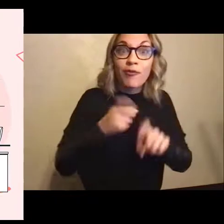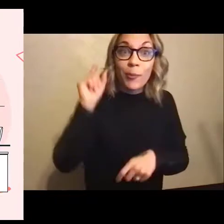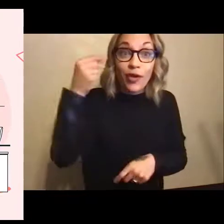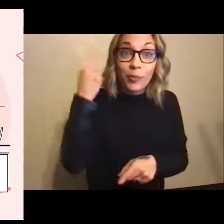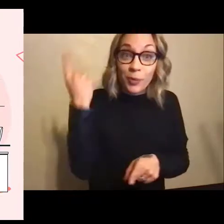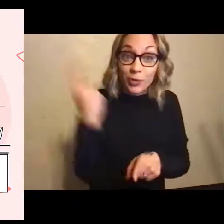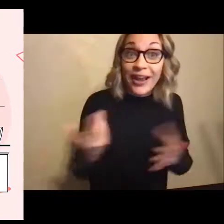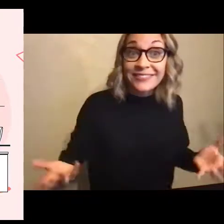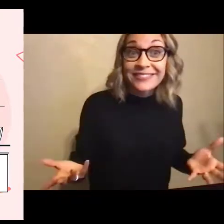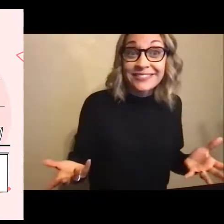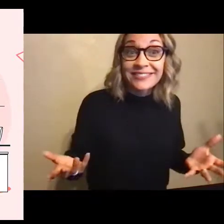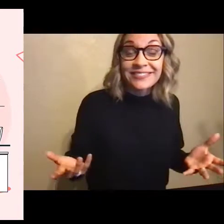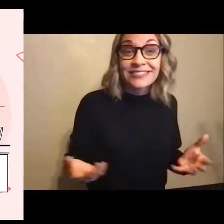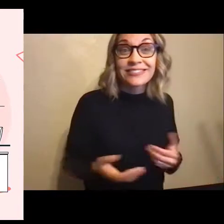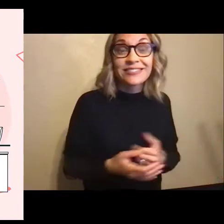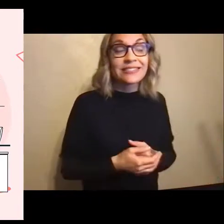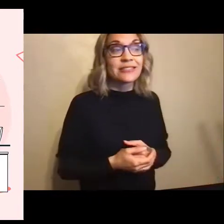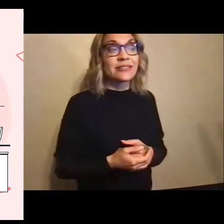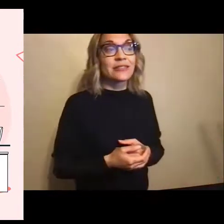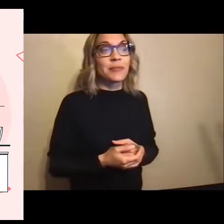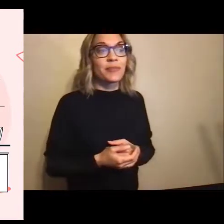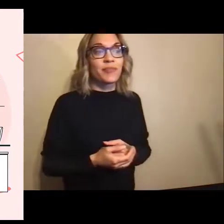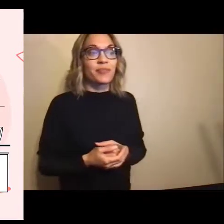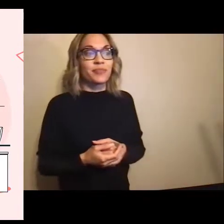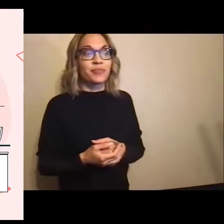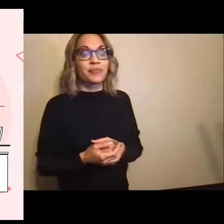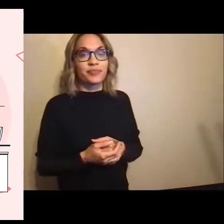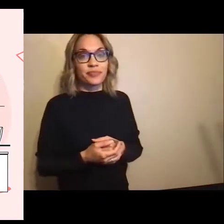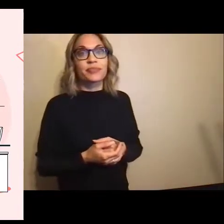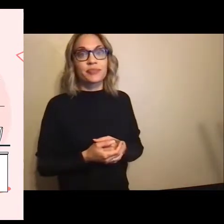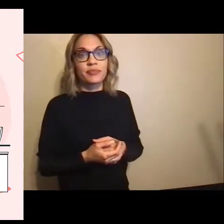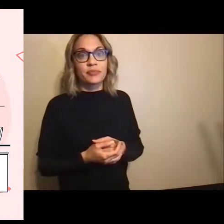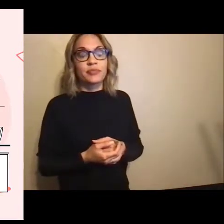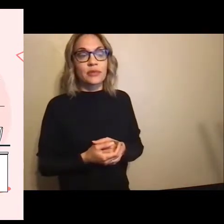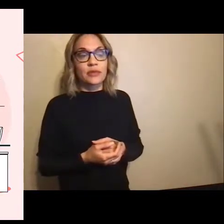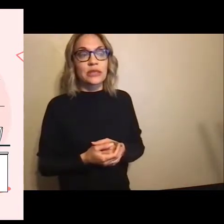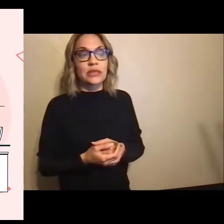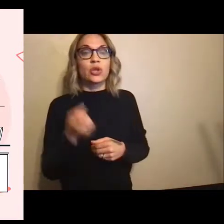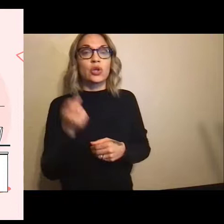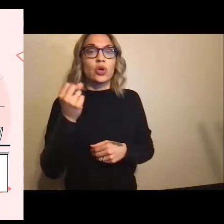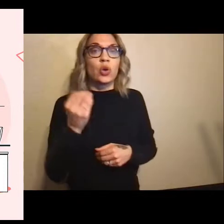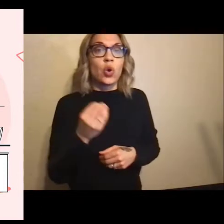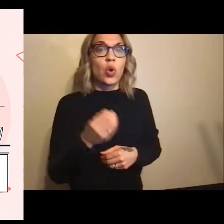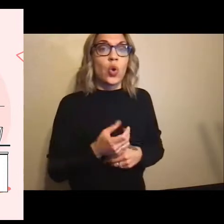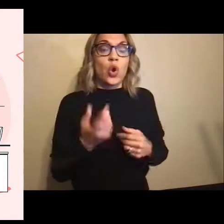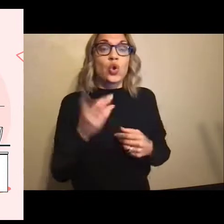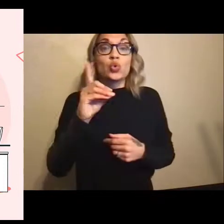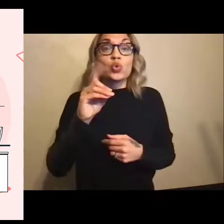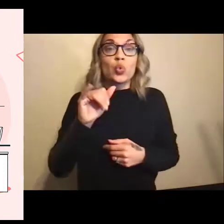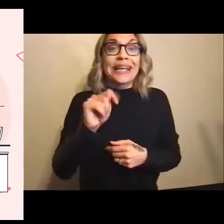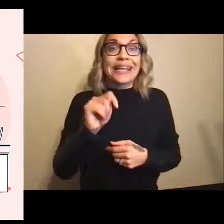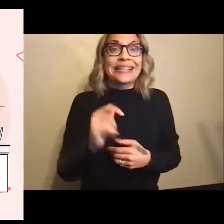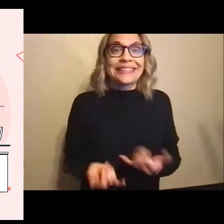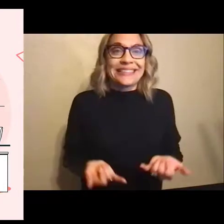bills rather than, relying on a check coming from the government, right?